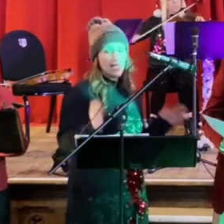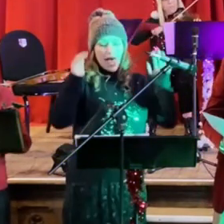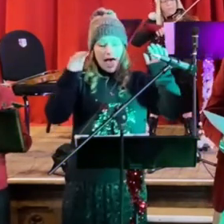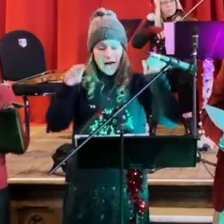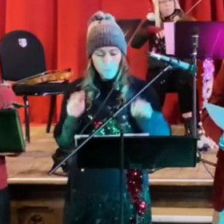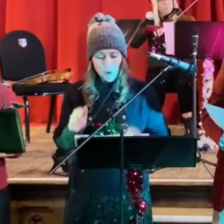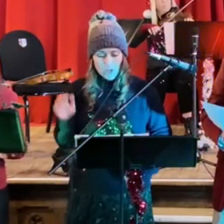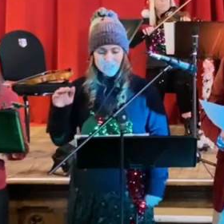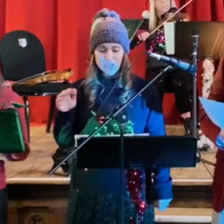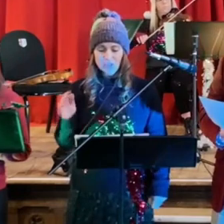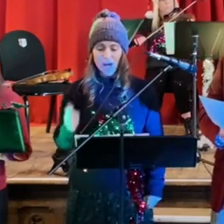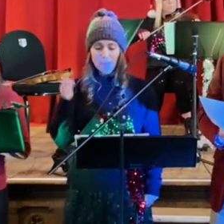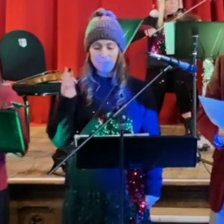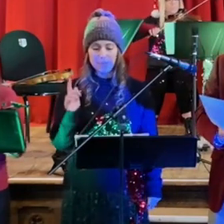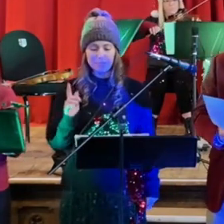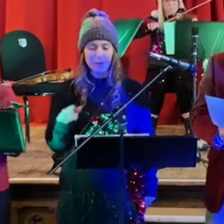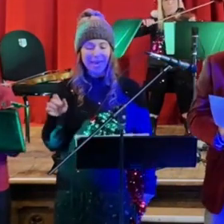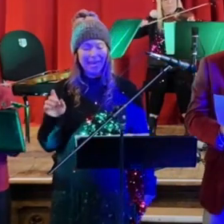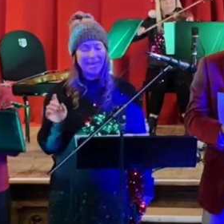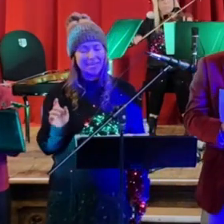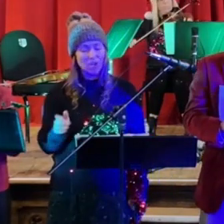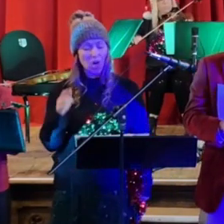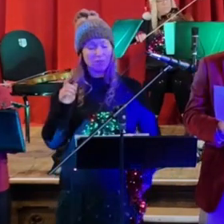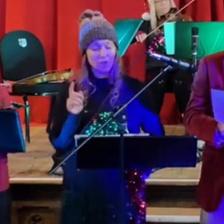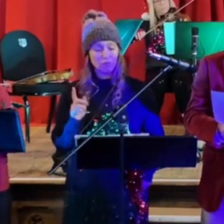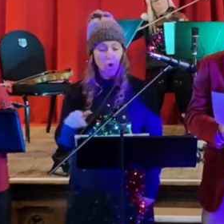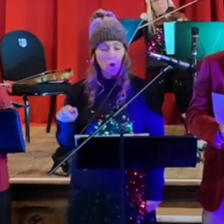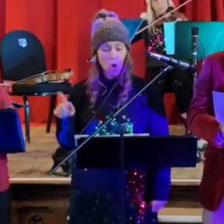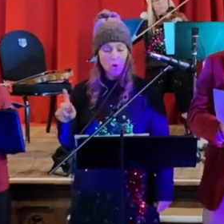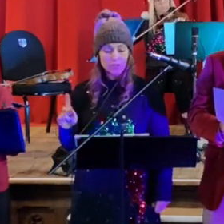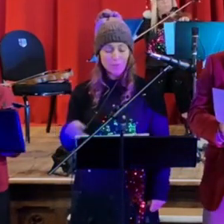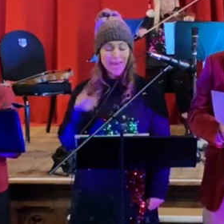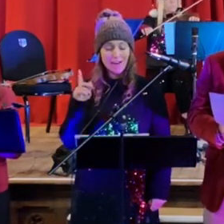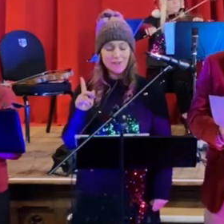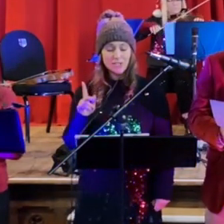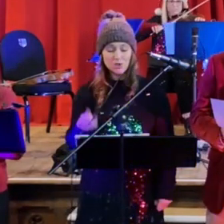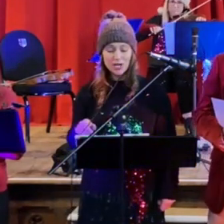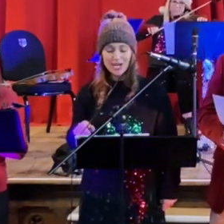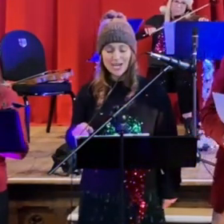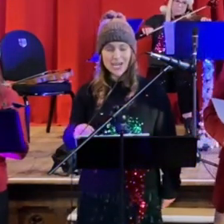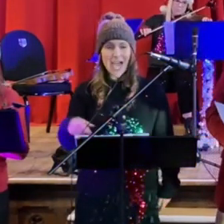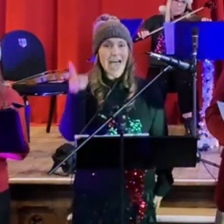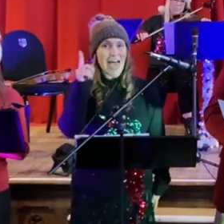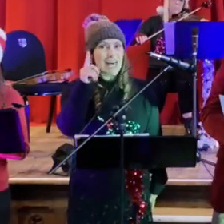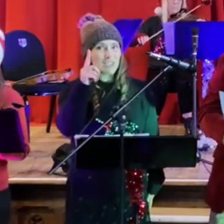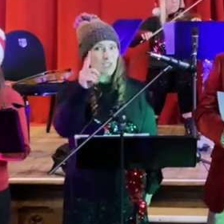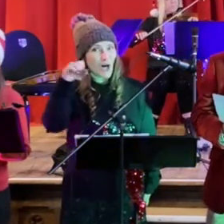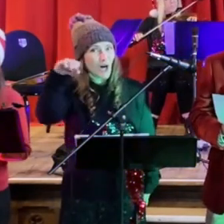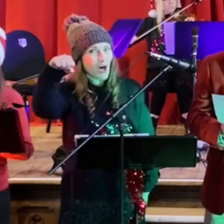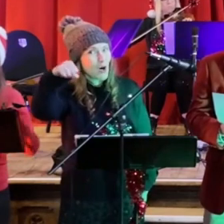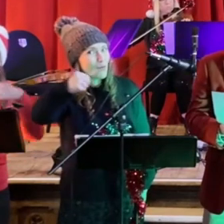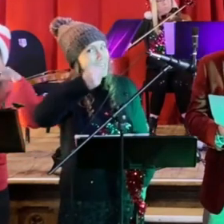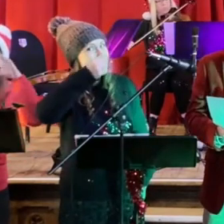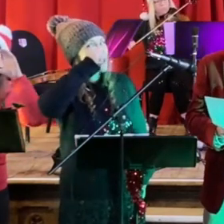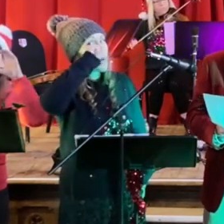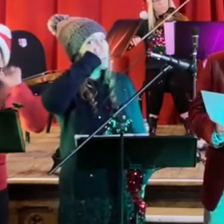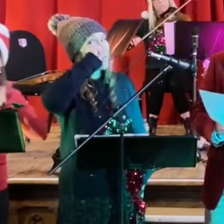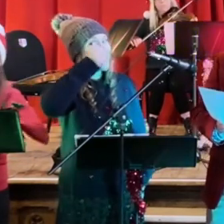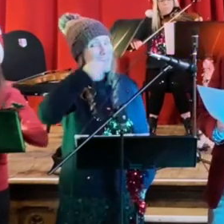year. Our wassail cup is made of the rosemary tree, and so is your beer